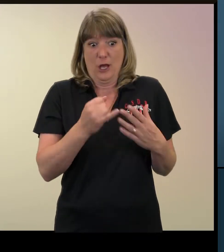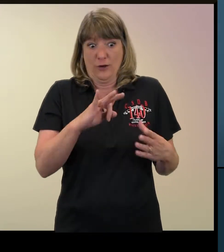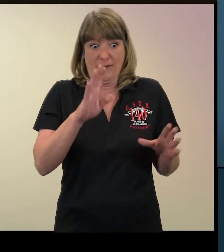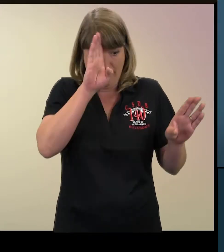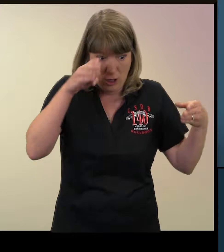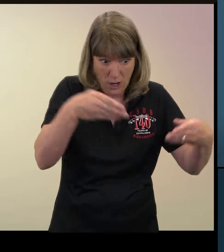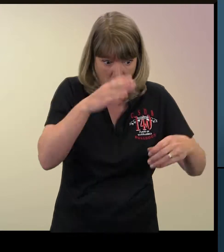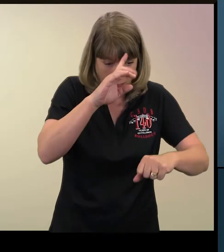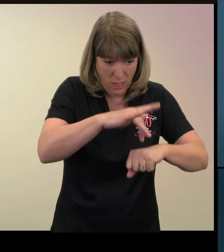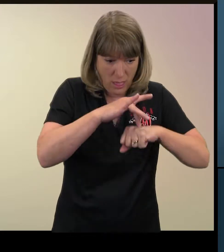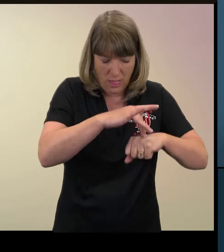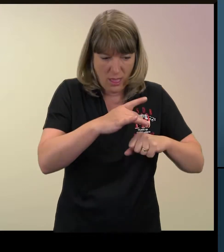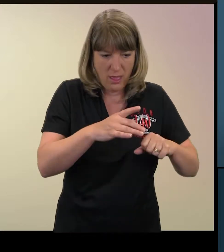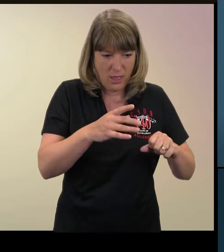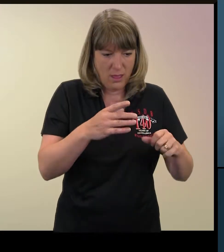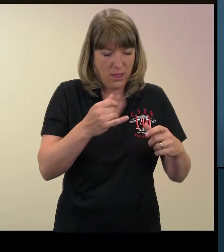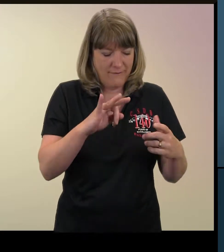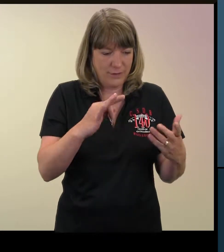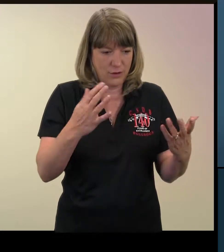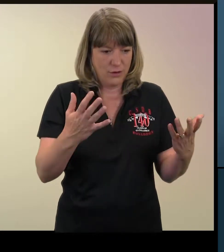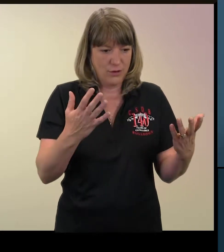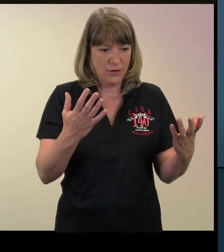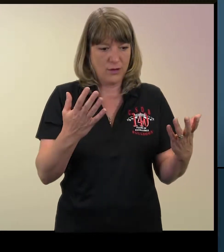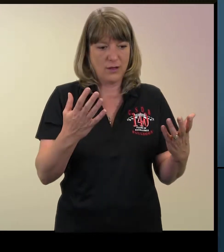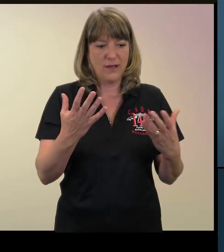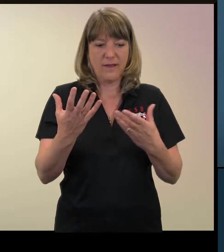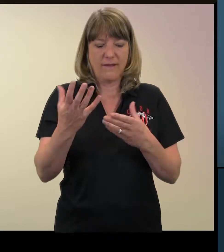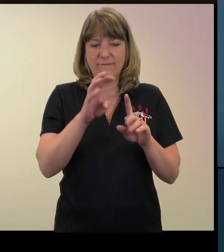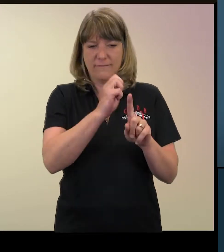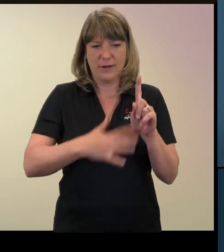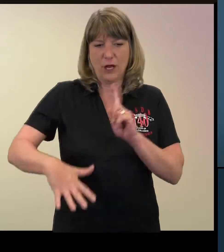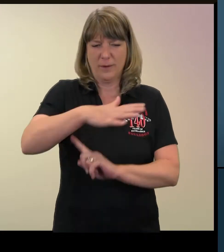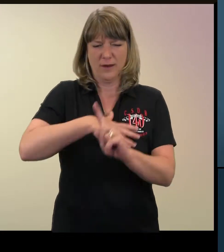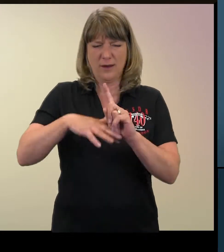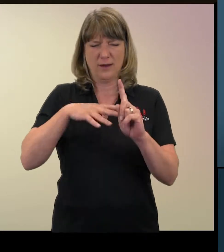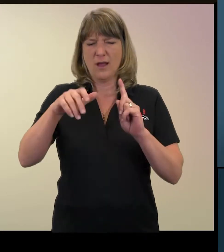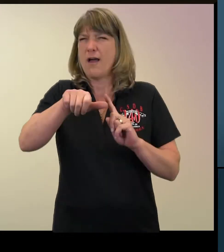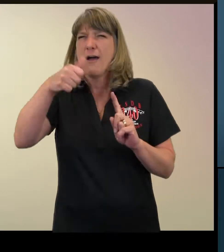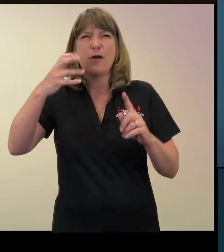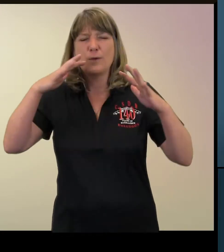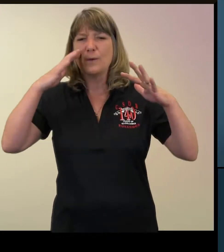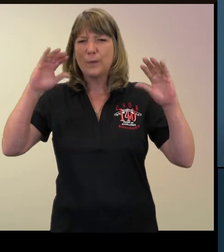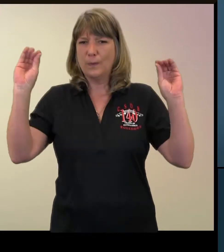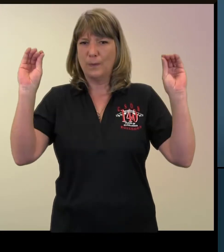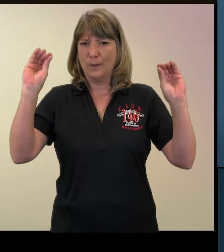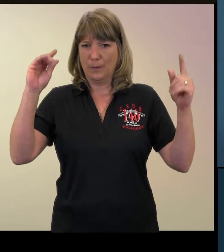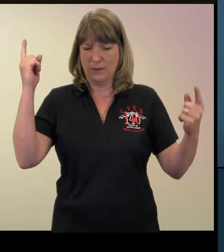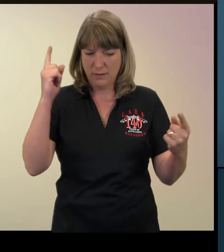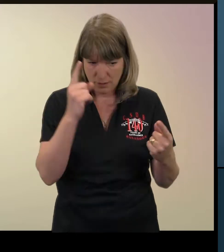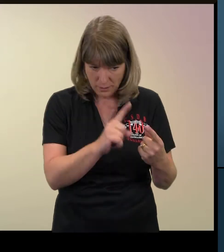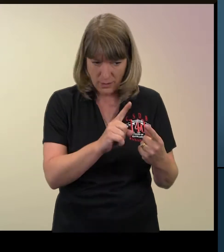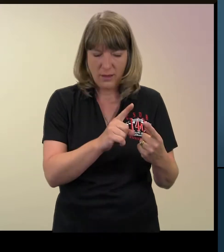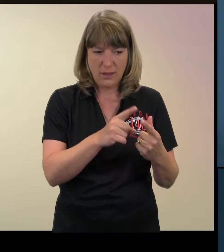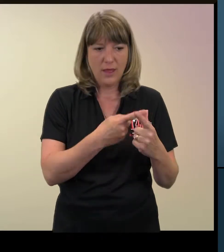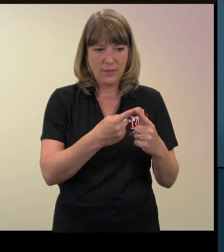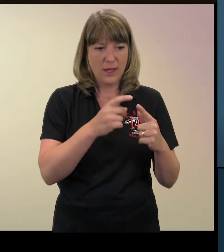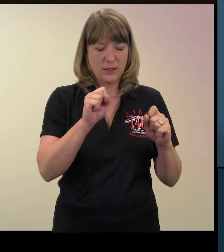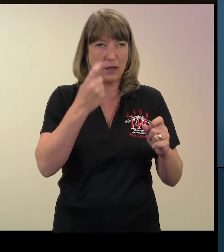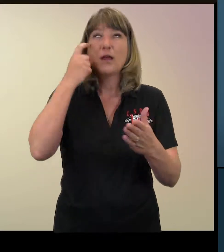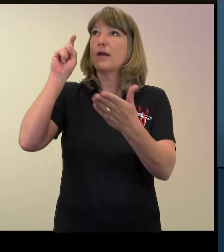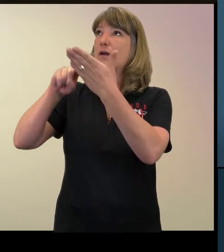their attention, or in an environment that doesn't have a lot of other noise that would prevent them from being able to discriminate